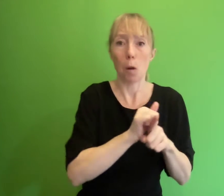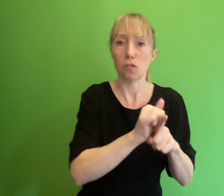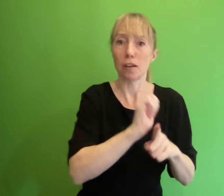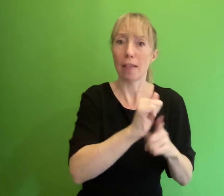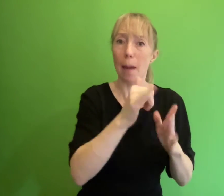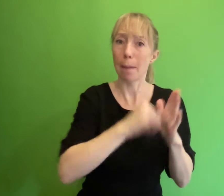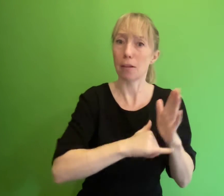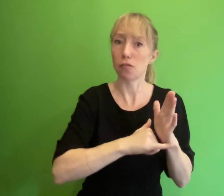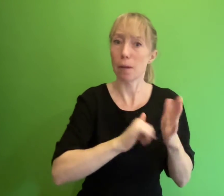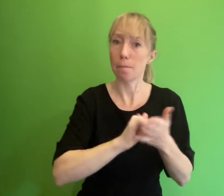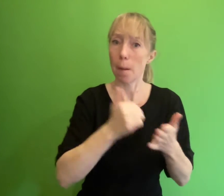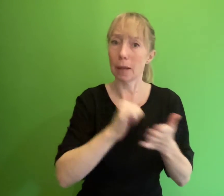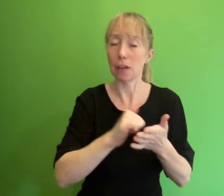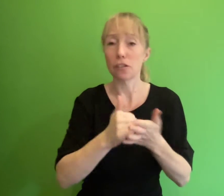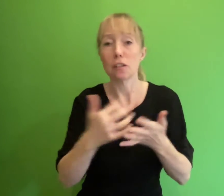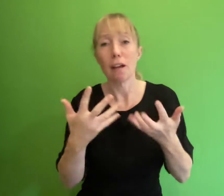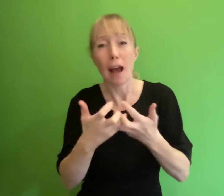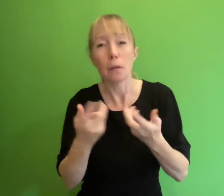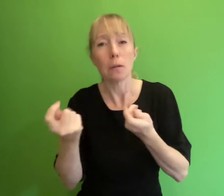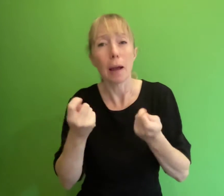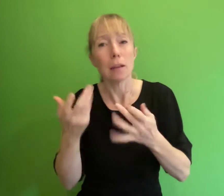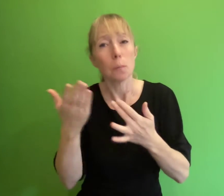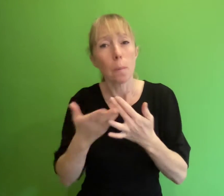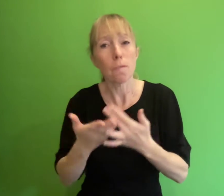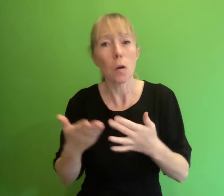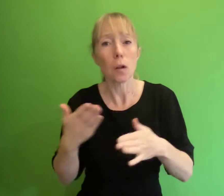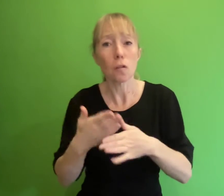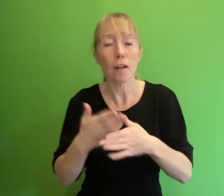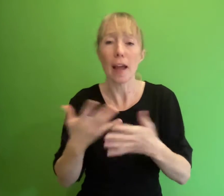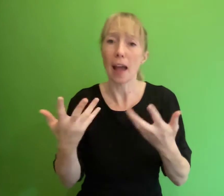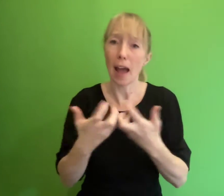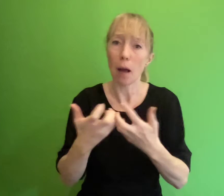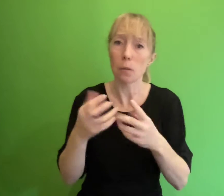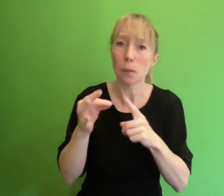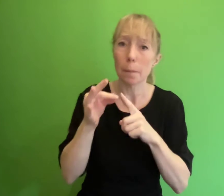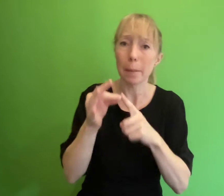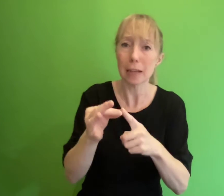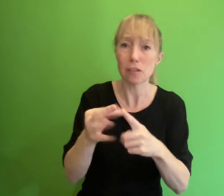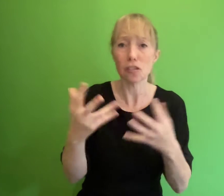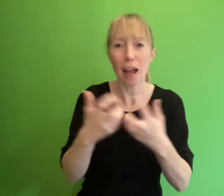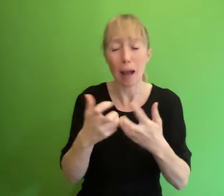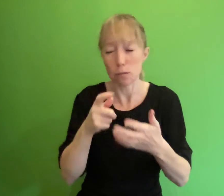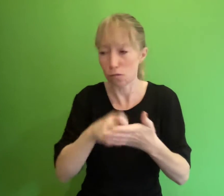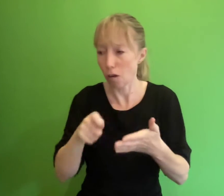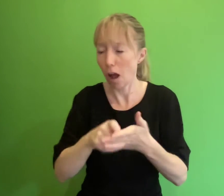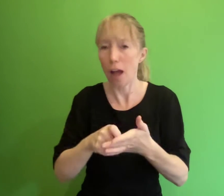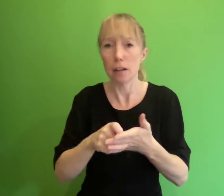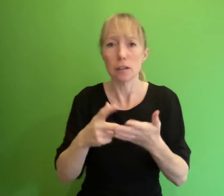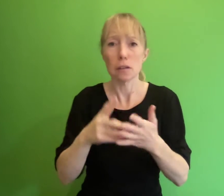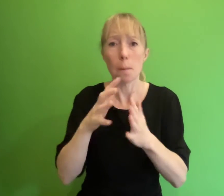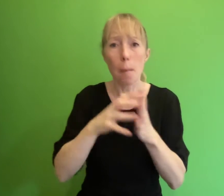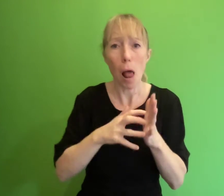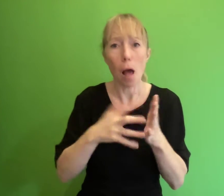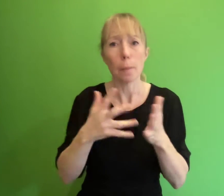portfolio career, how to pitch, how to write blurbs and queries, how to network,